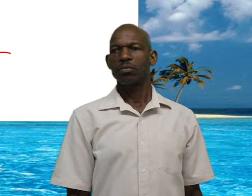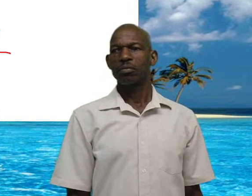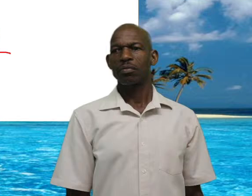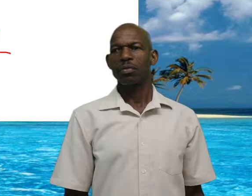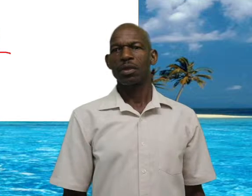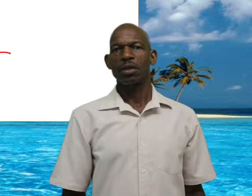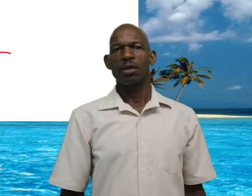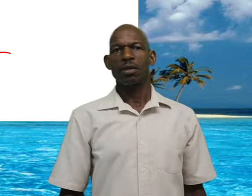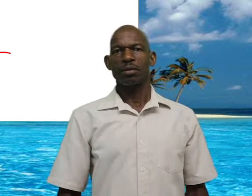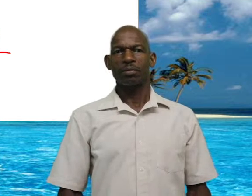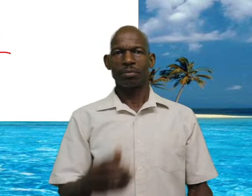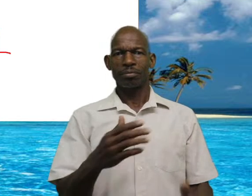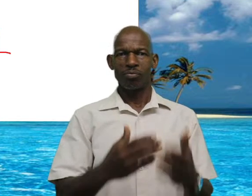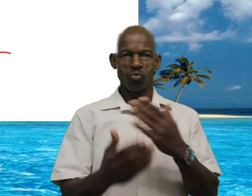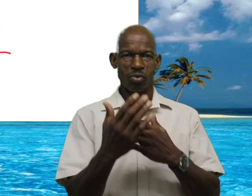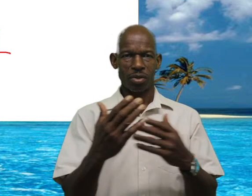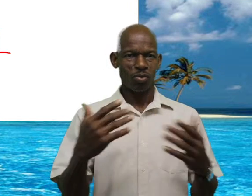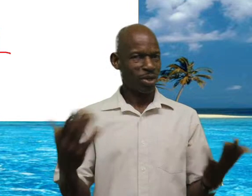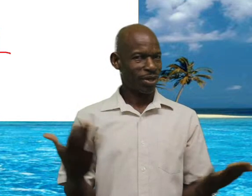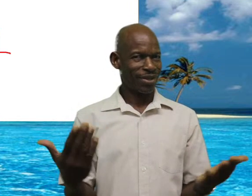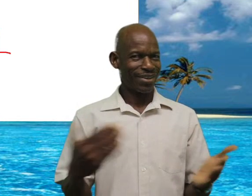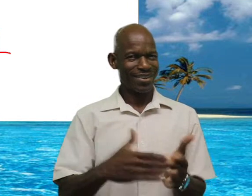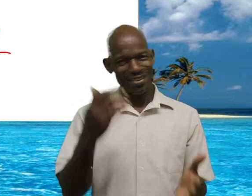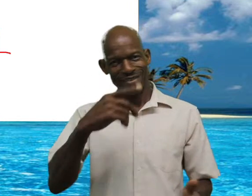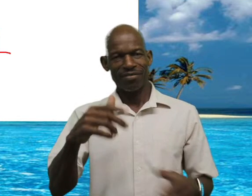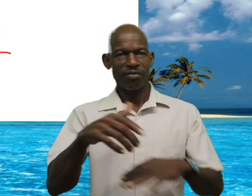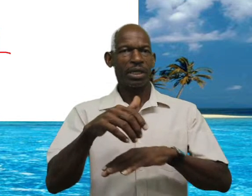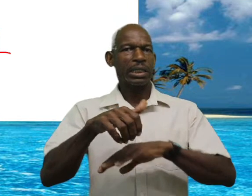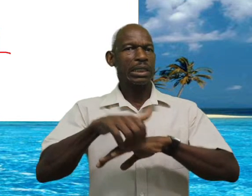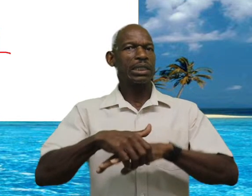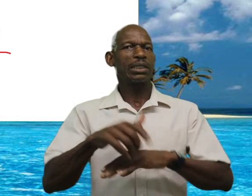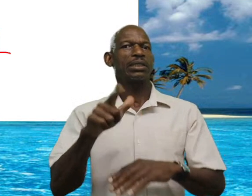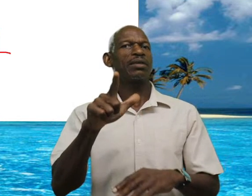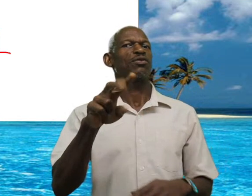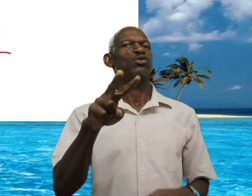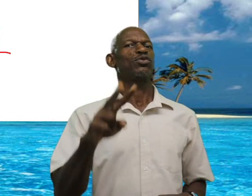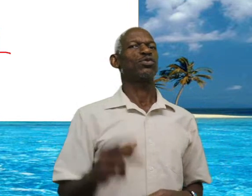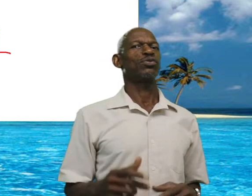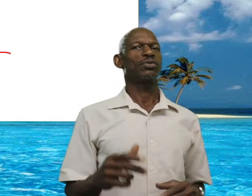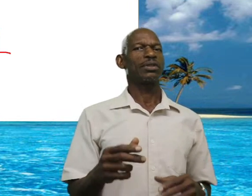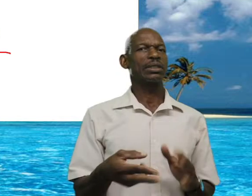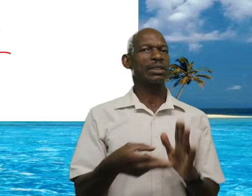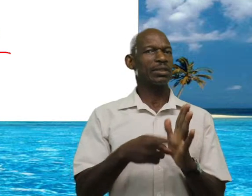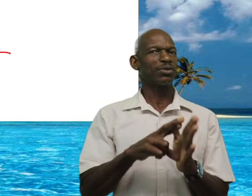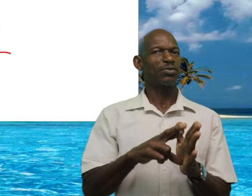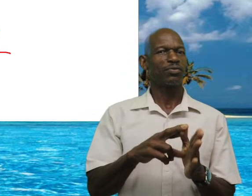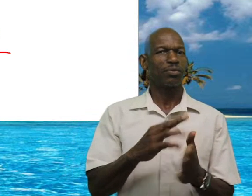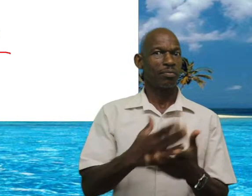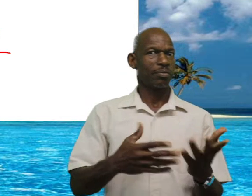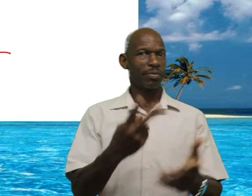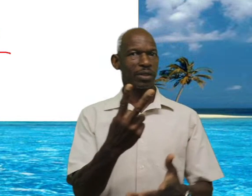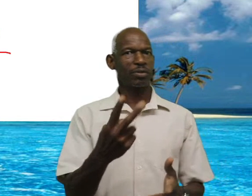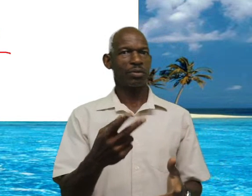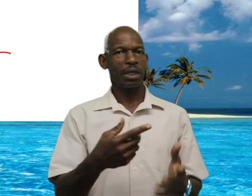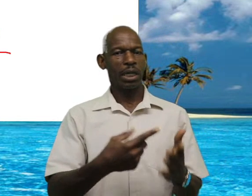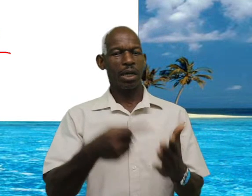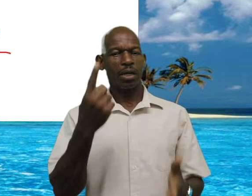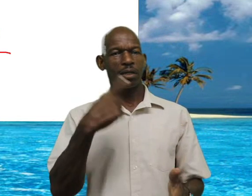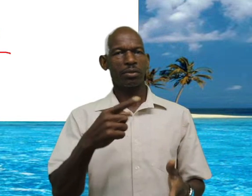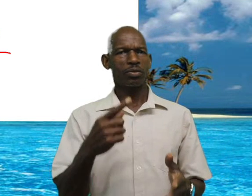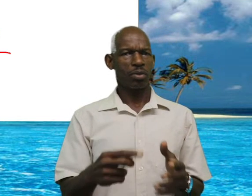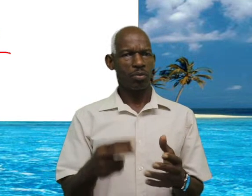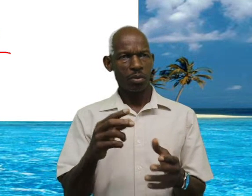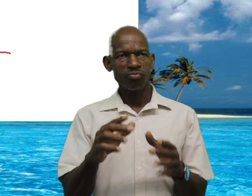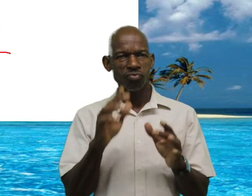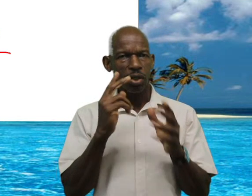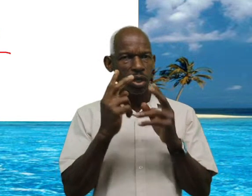So we are back again to continue our English review. And last week we dealt with certain topics where we were